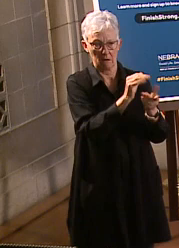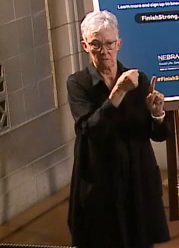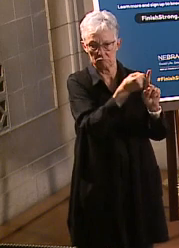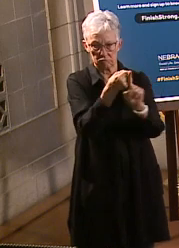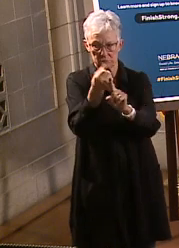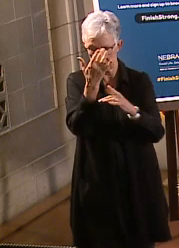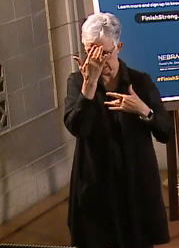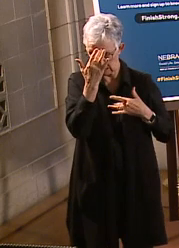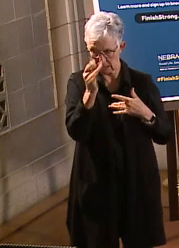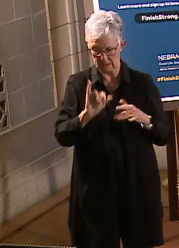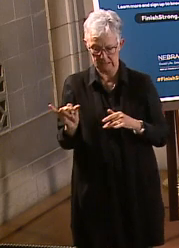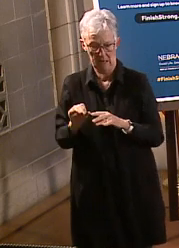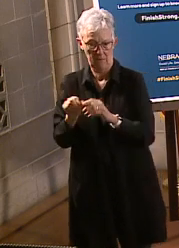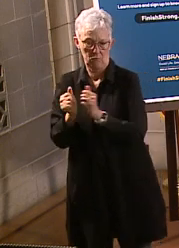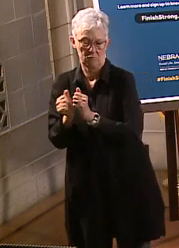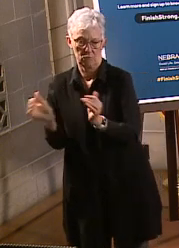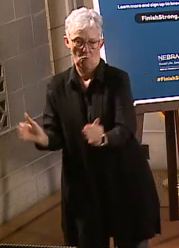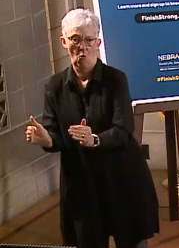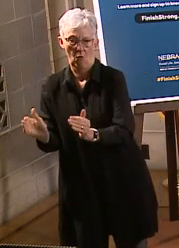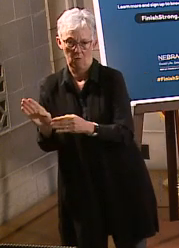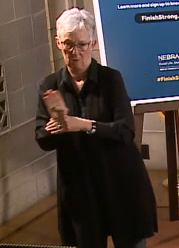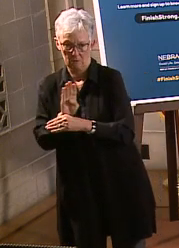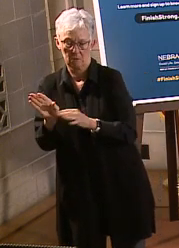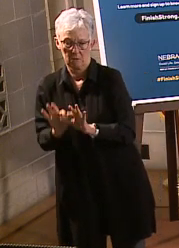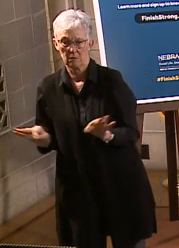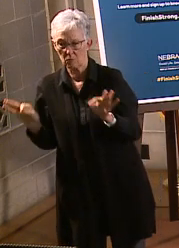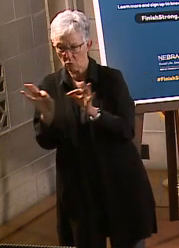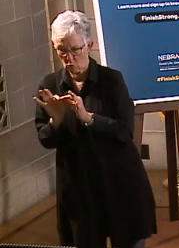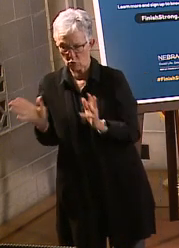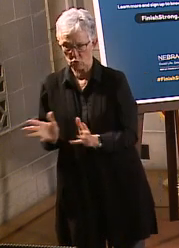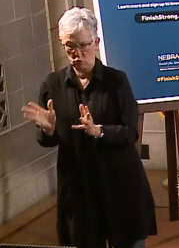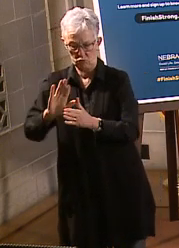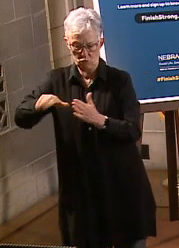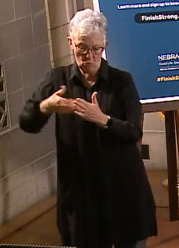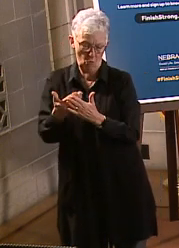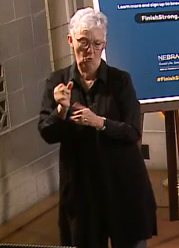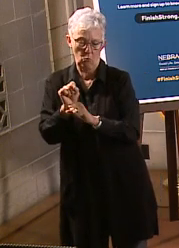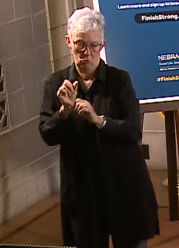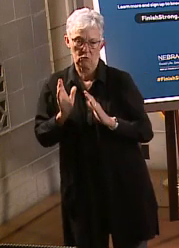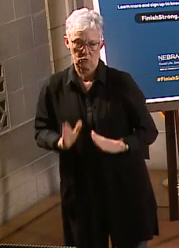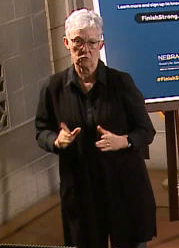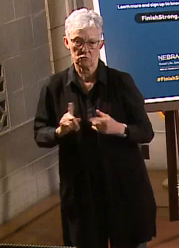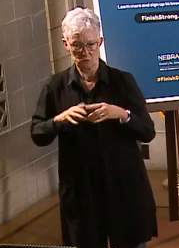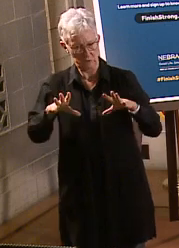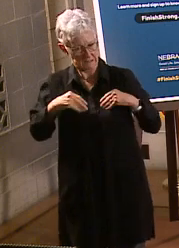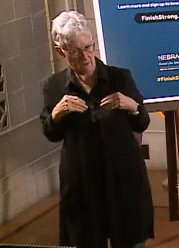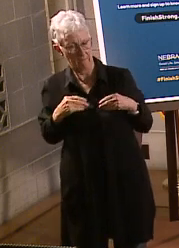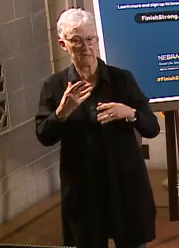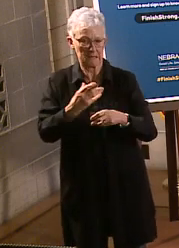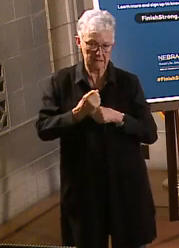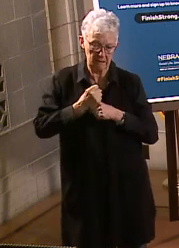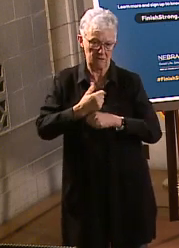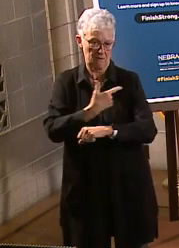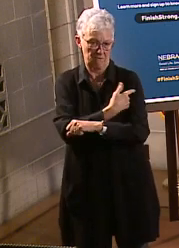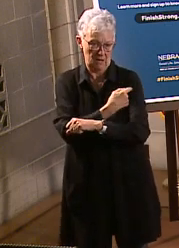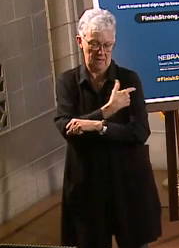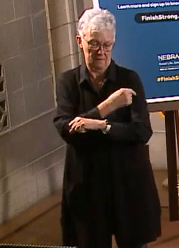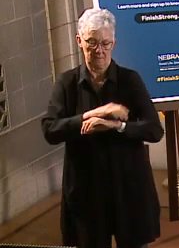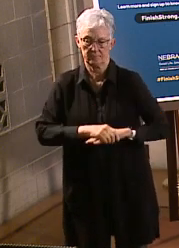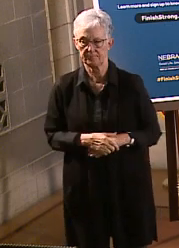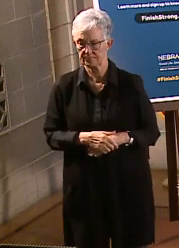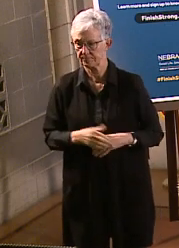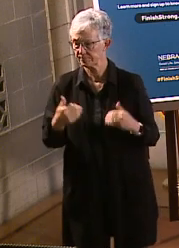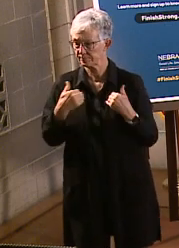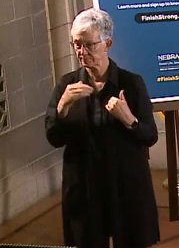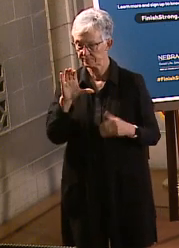So encouraging vaccinations is an important thing to do for all of our businesses. To be able to talk about that here today, we've got the CEO of